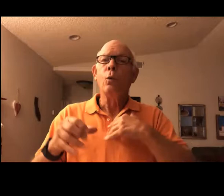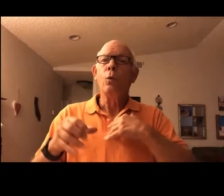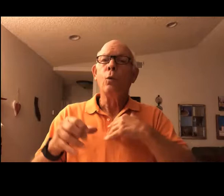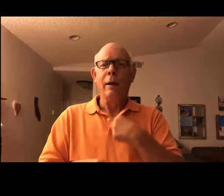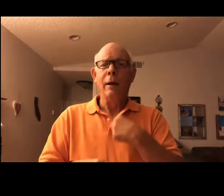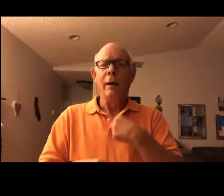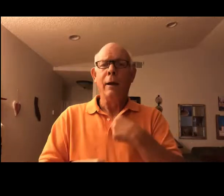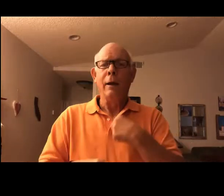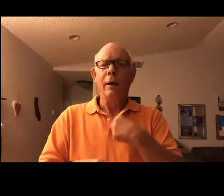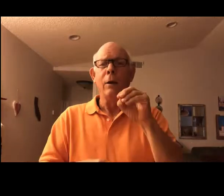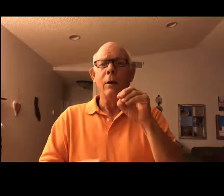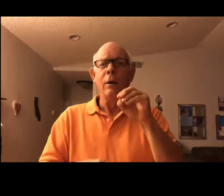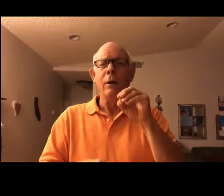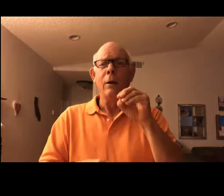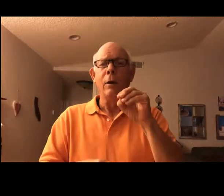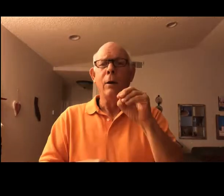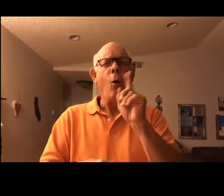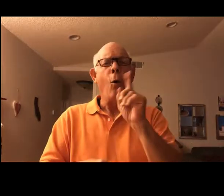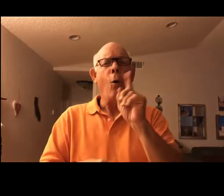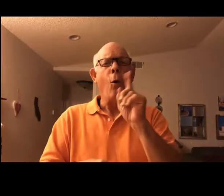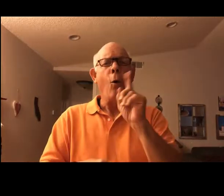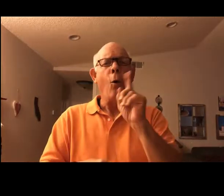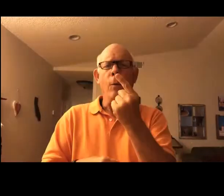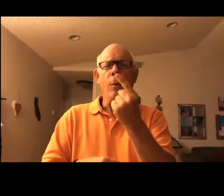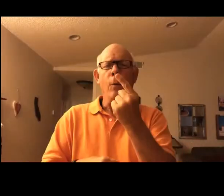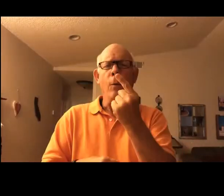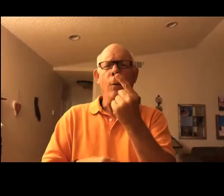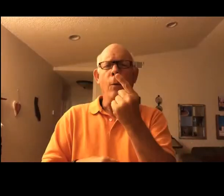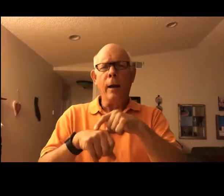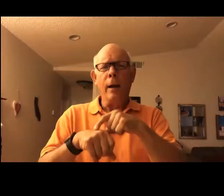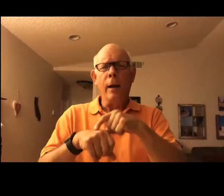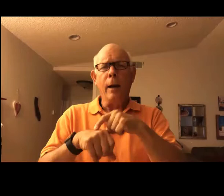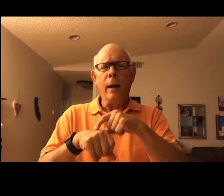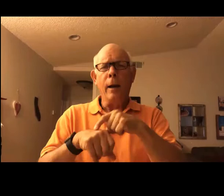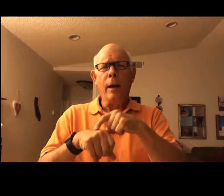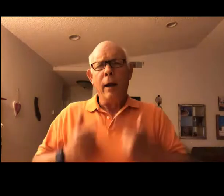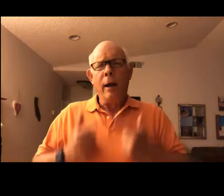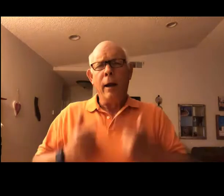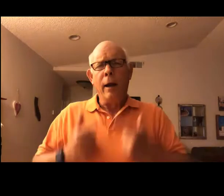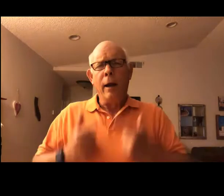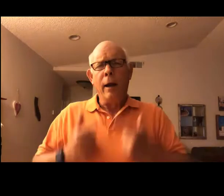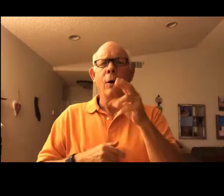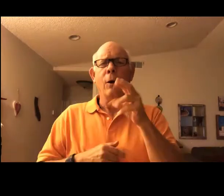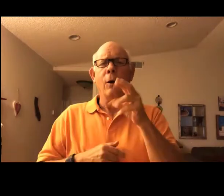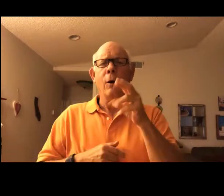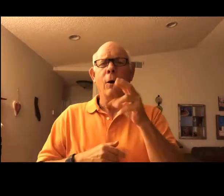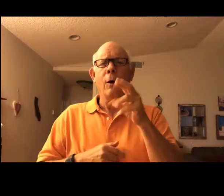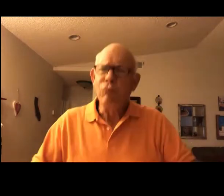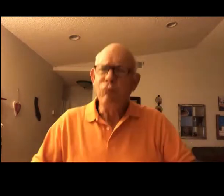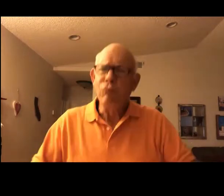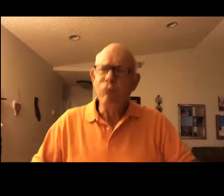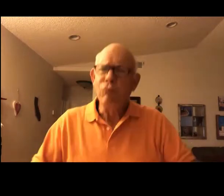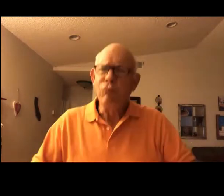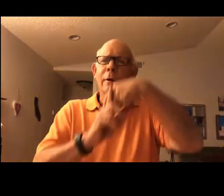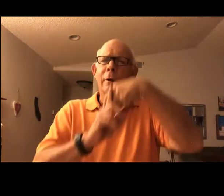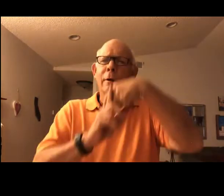line several times. We won the game and I was like a hero. The first time in my life ever had the opportunity to be a